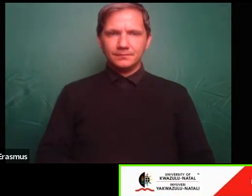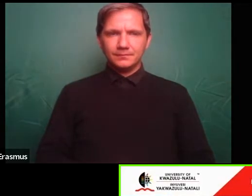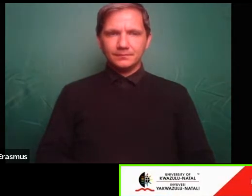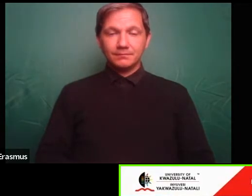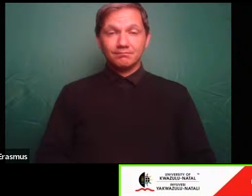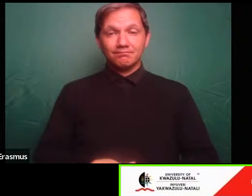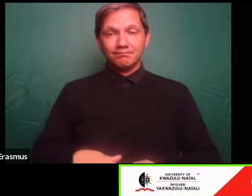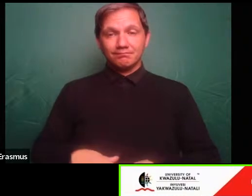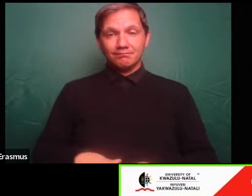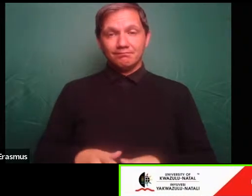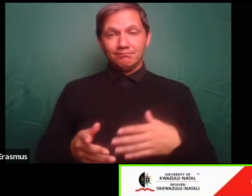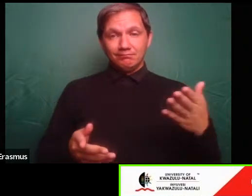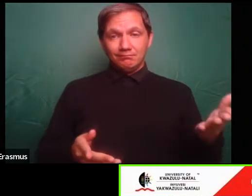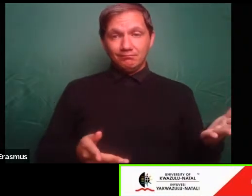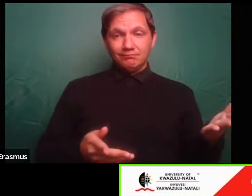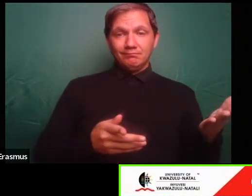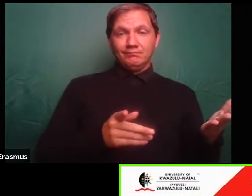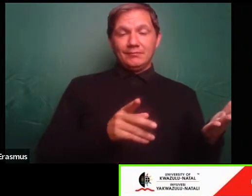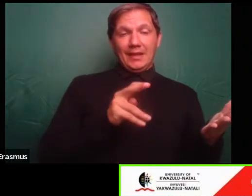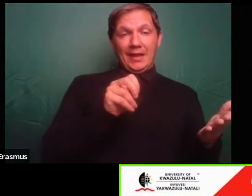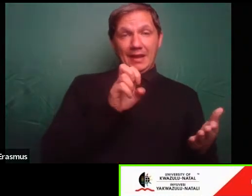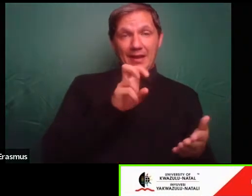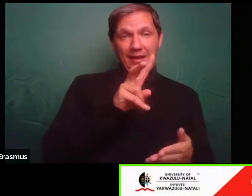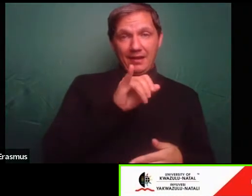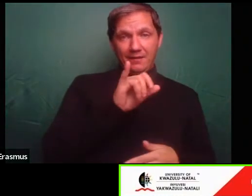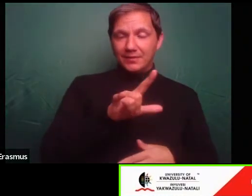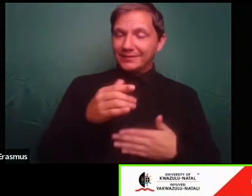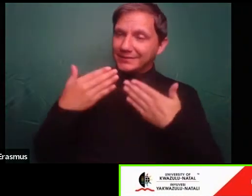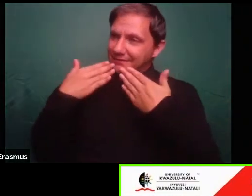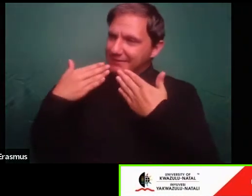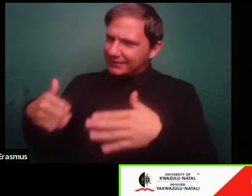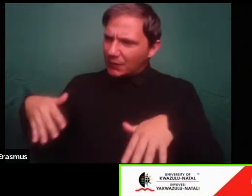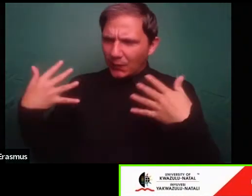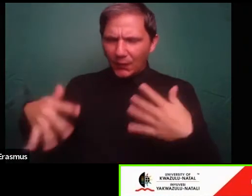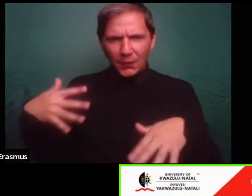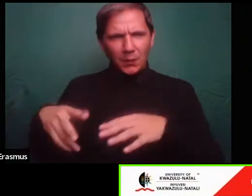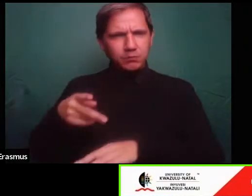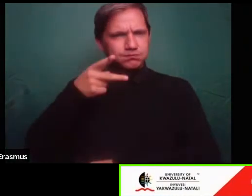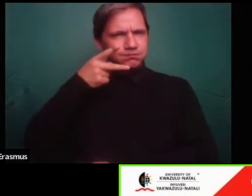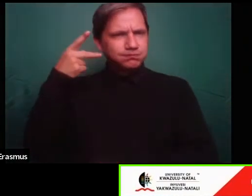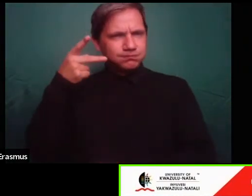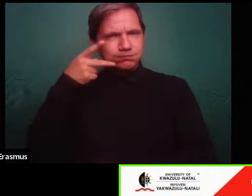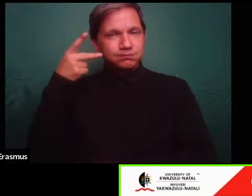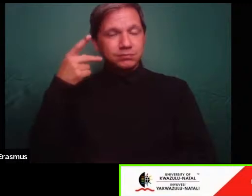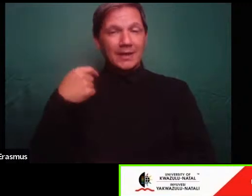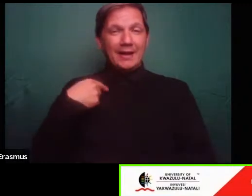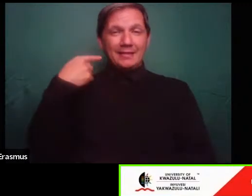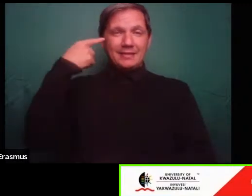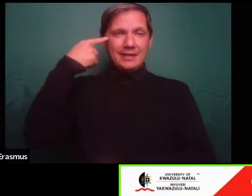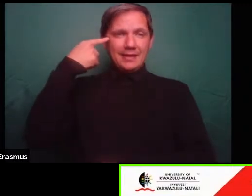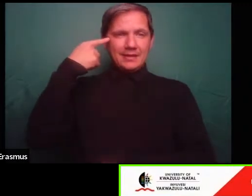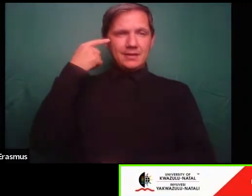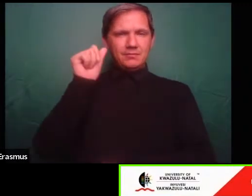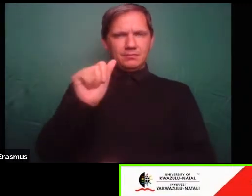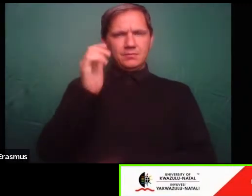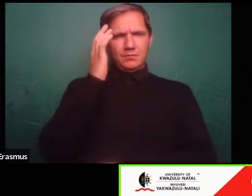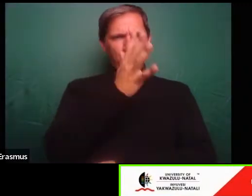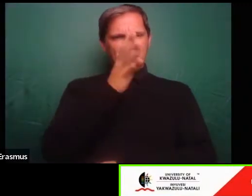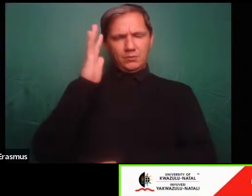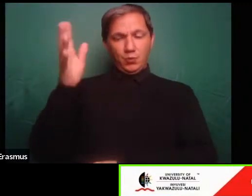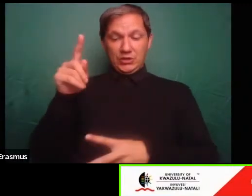Thank you so much, Dr. Huddleston. I think this just the two presentations